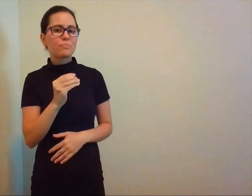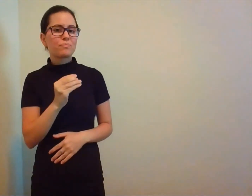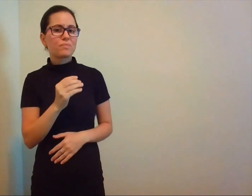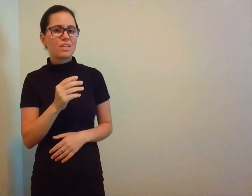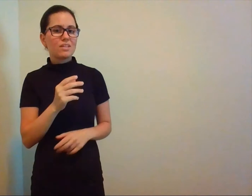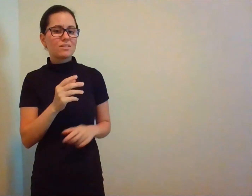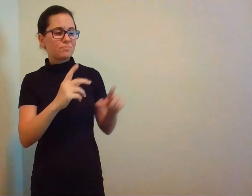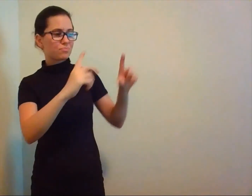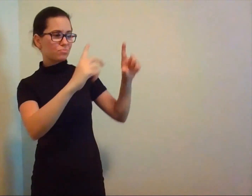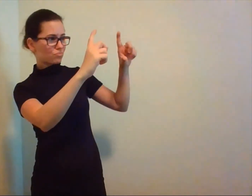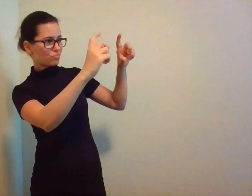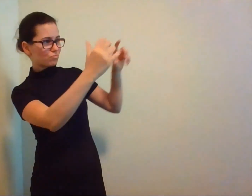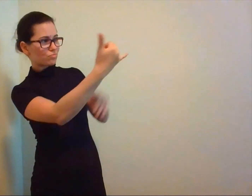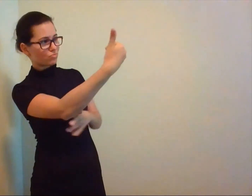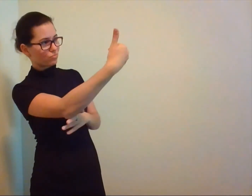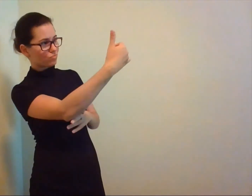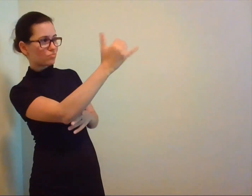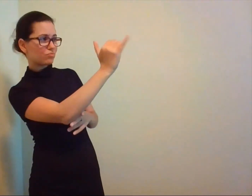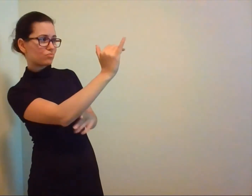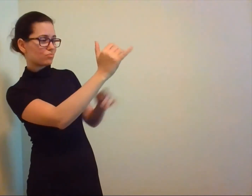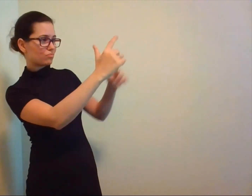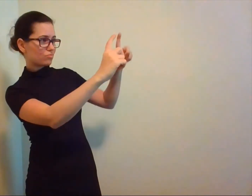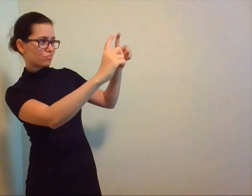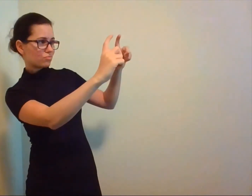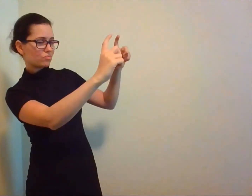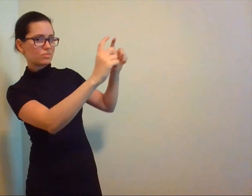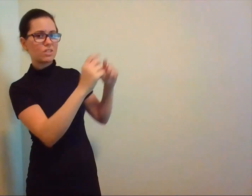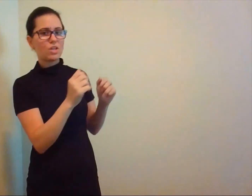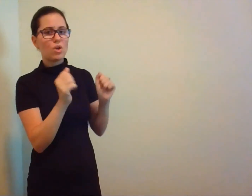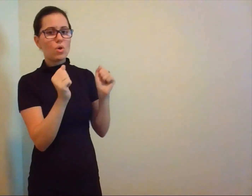just flexing dog pictures. Yeah. And then... That's a fetish.